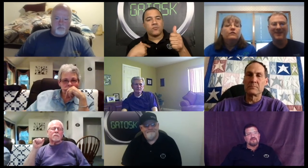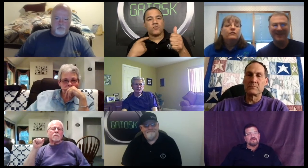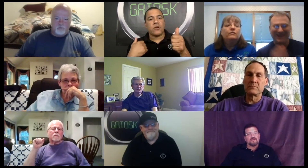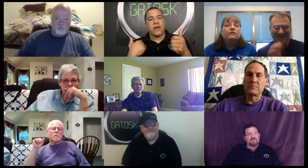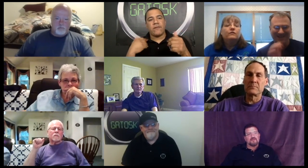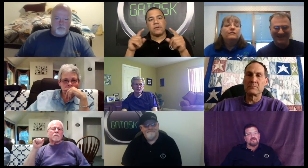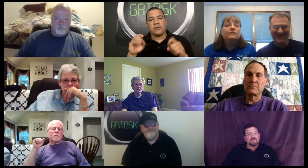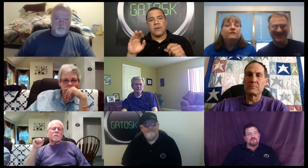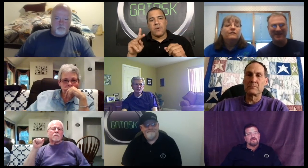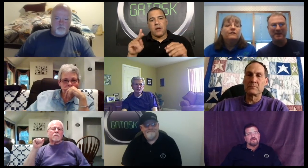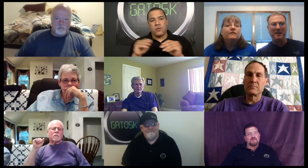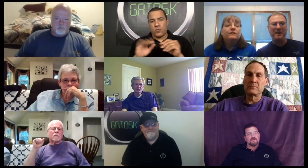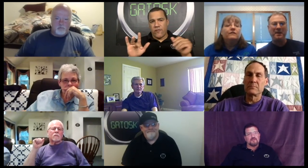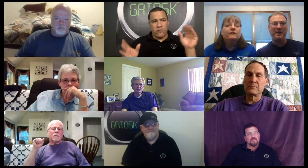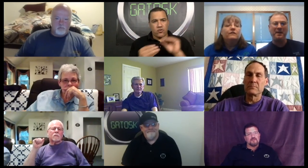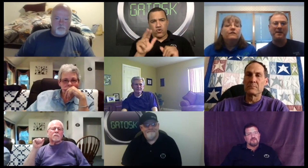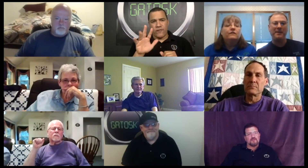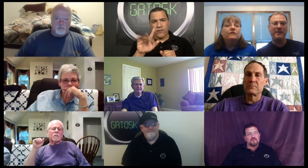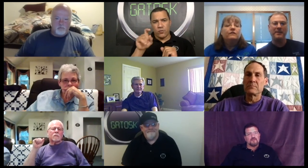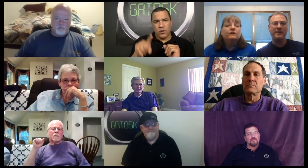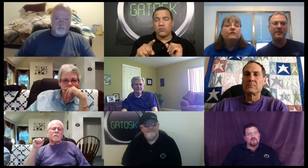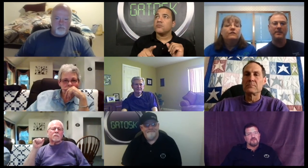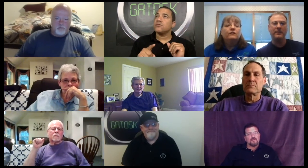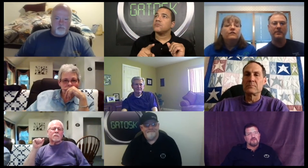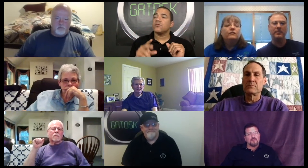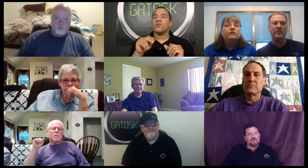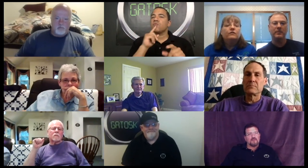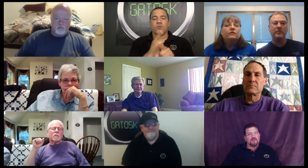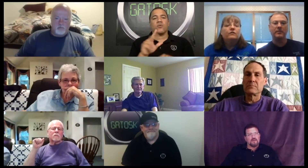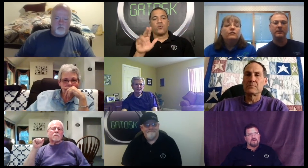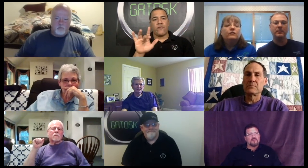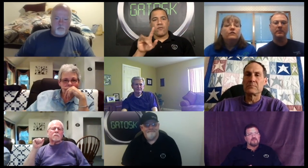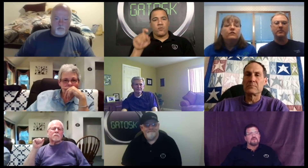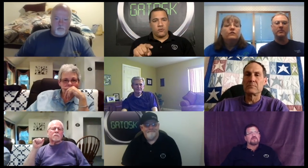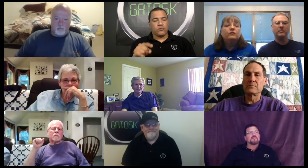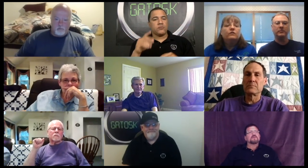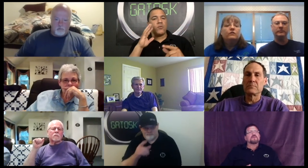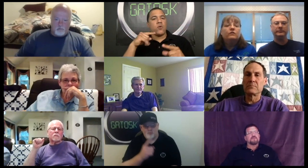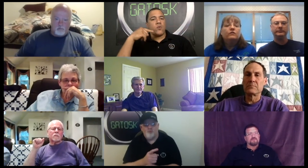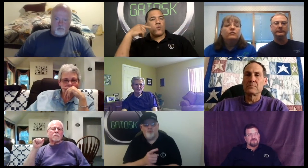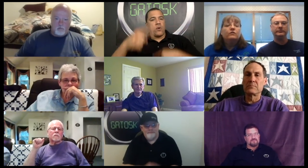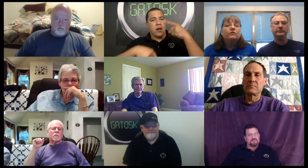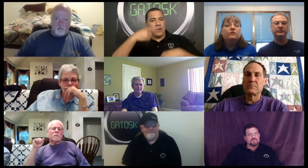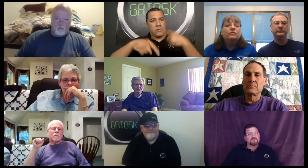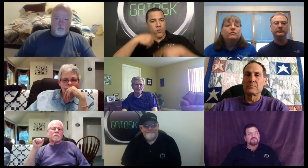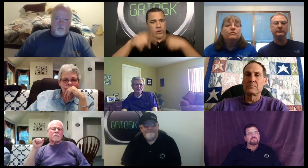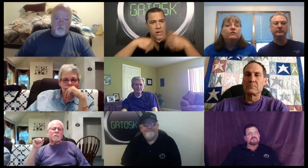So we have a test bank. So we have actually a total of like 25 questions total that